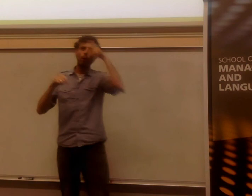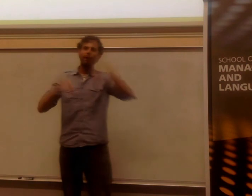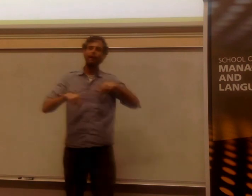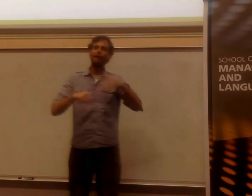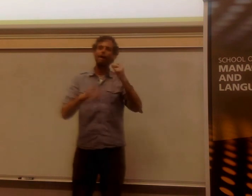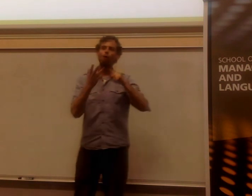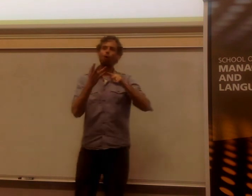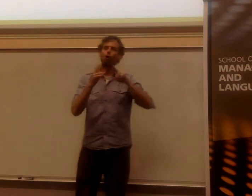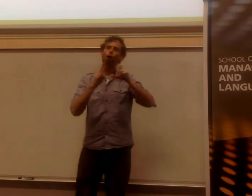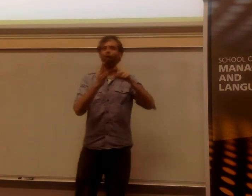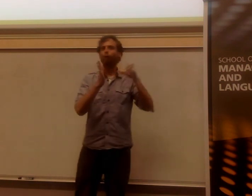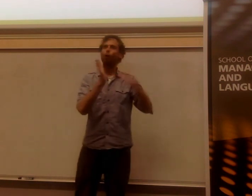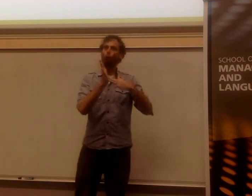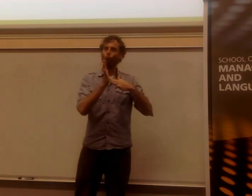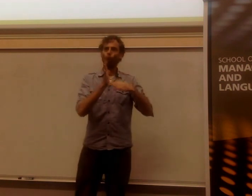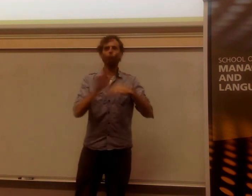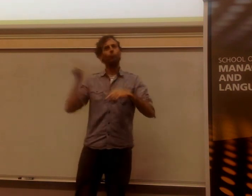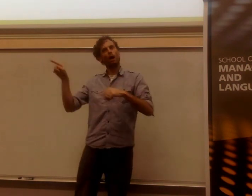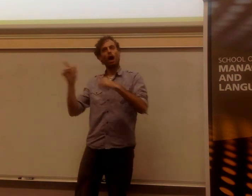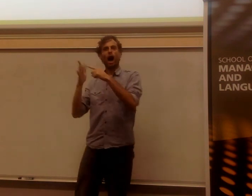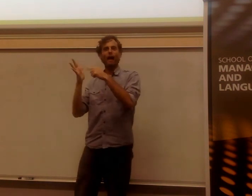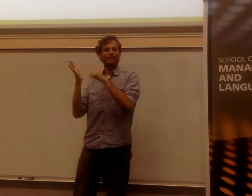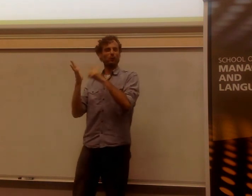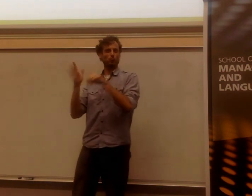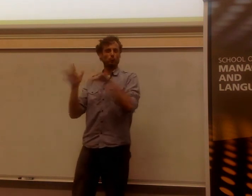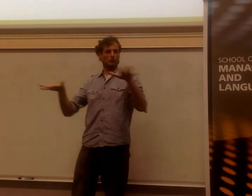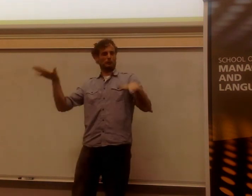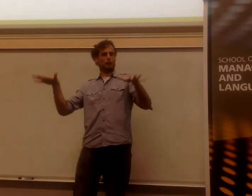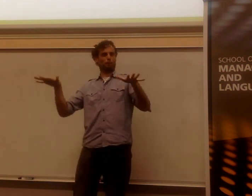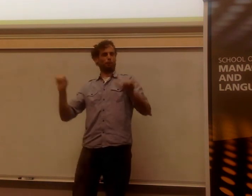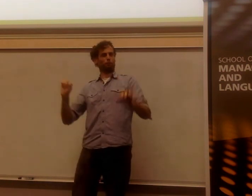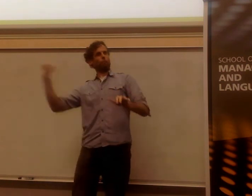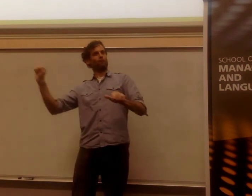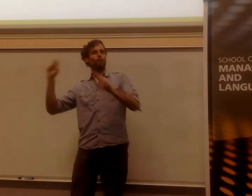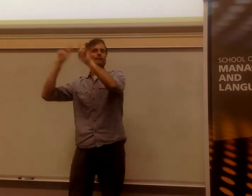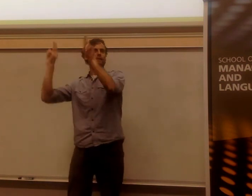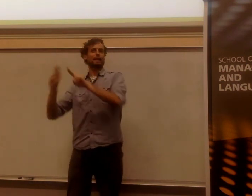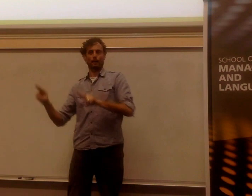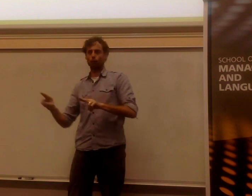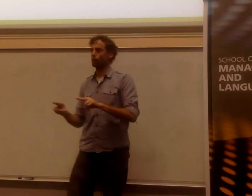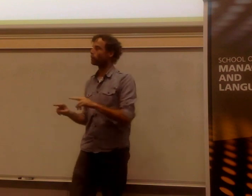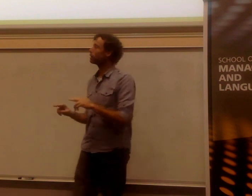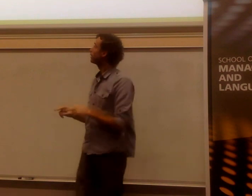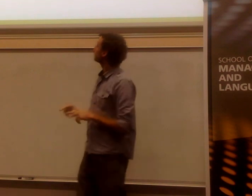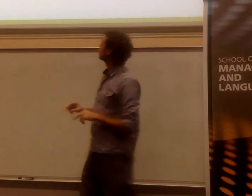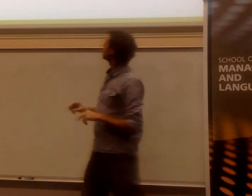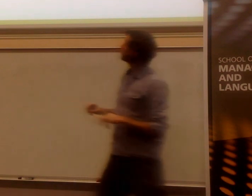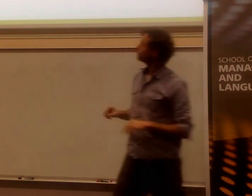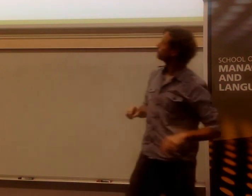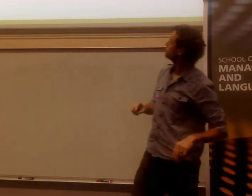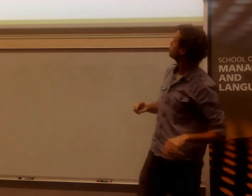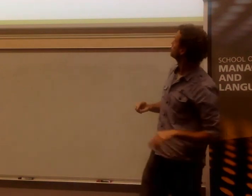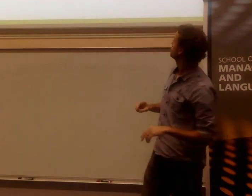Union, which is kind of the international equivalent of ICANN, which is the UK equivalent.